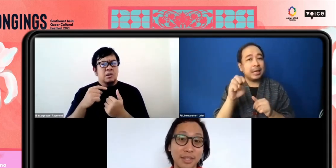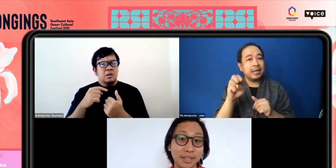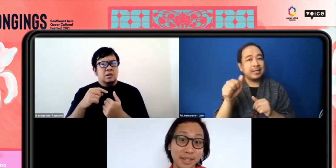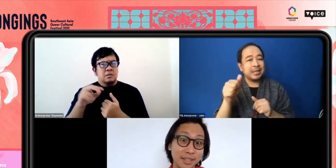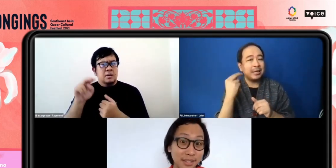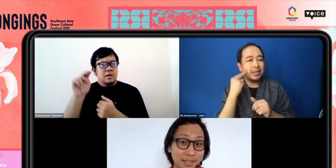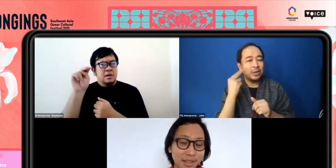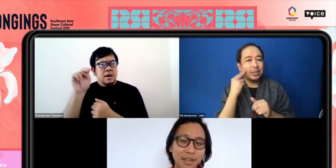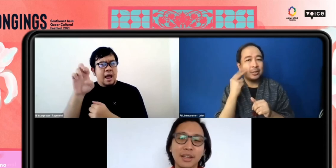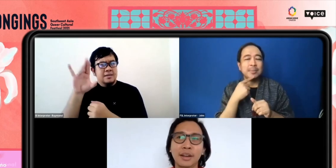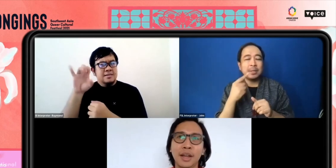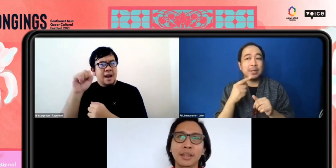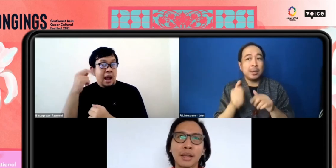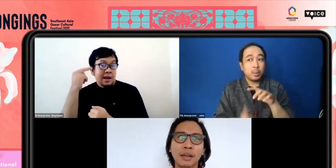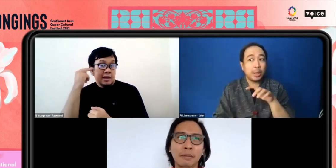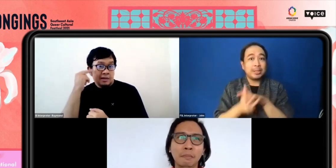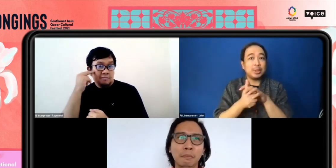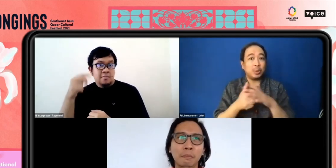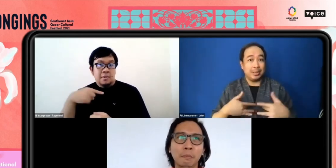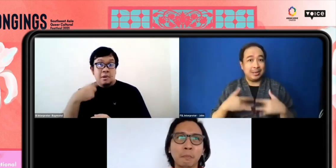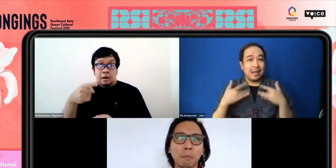as resistance. Right.